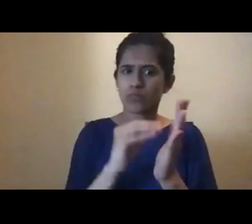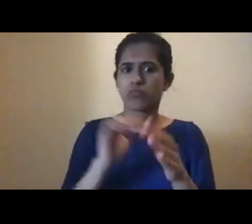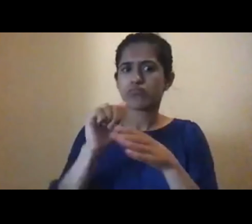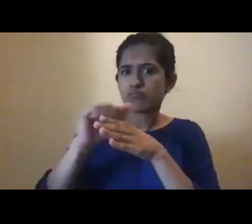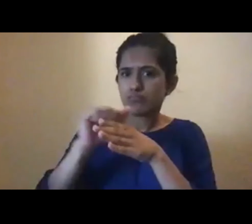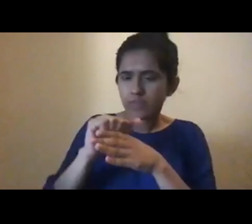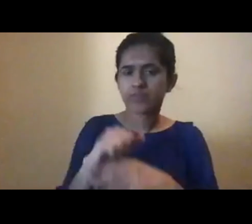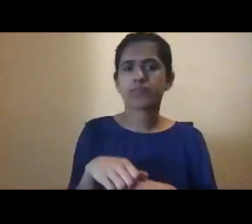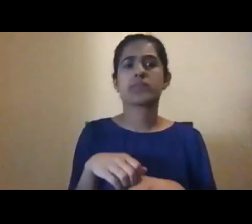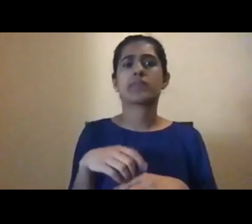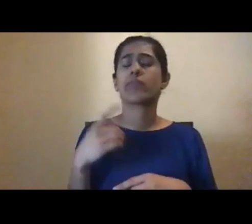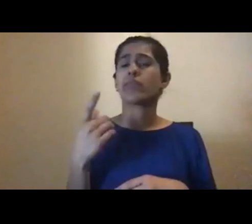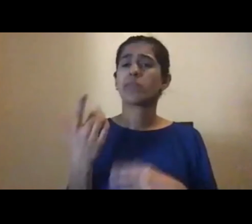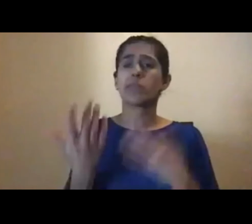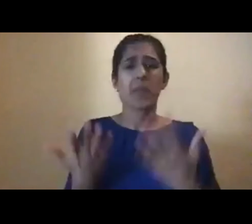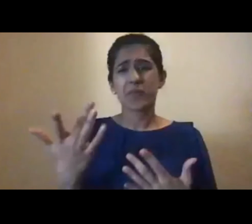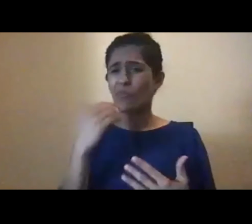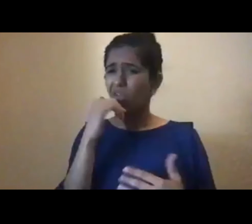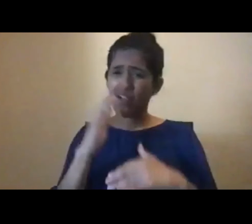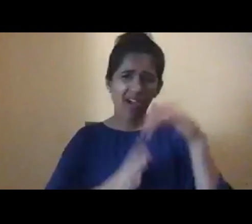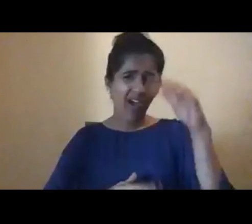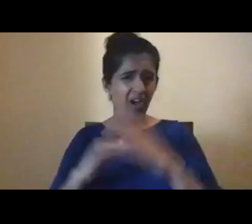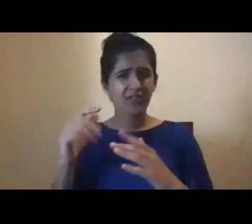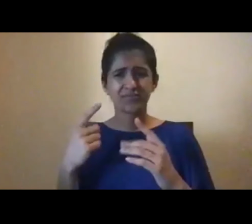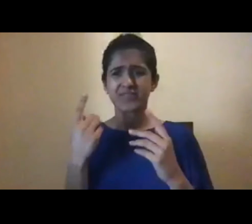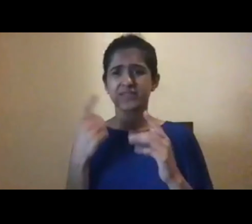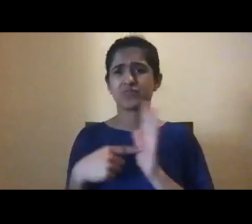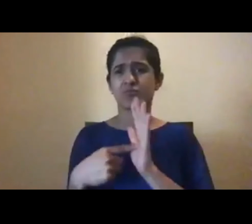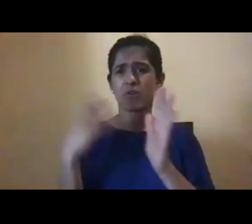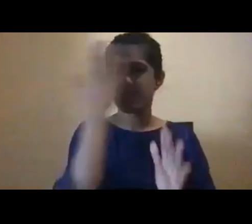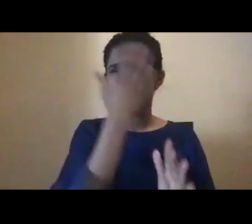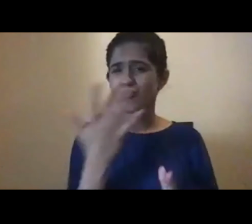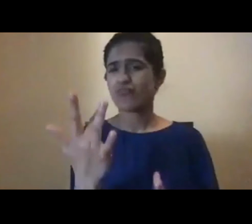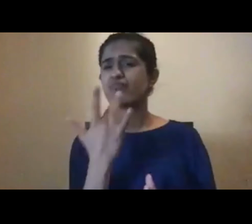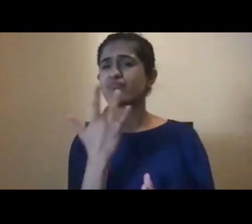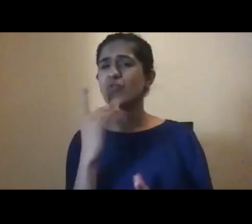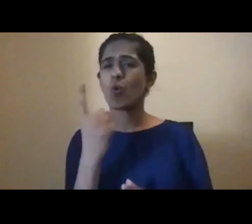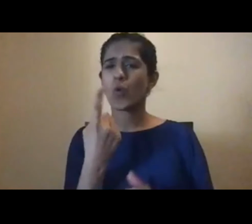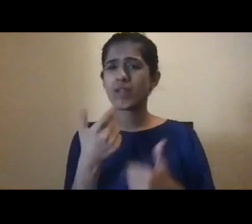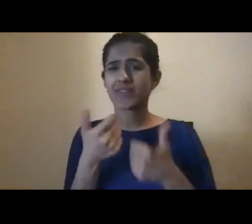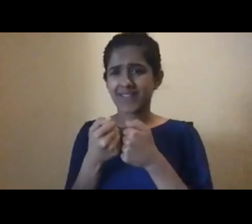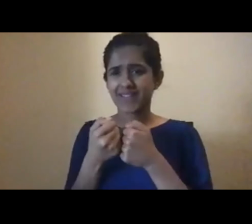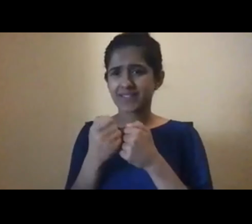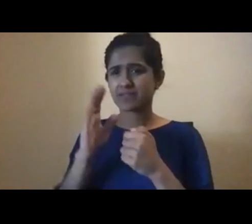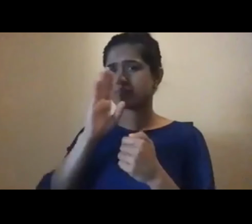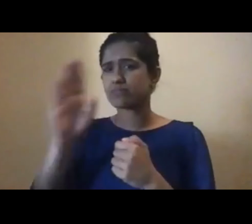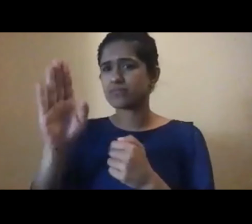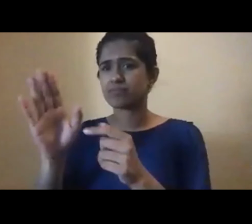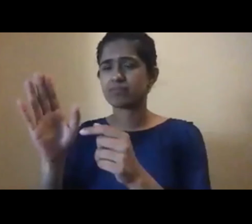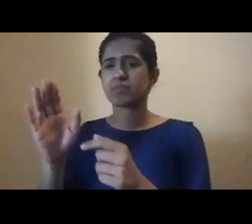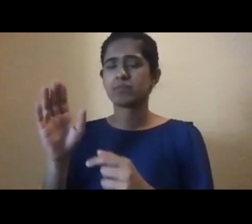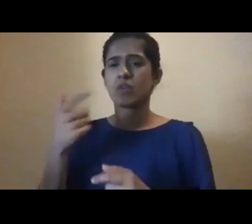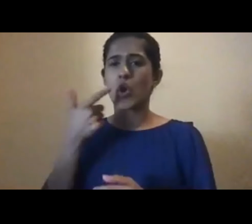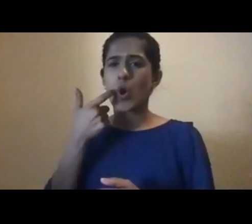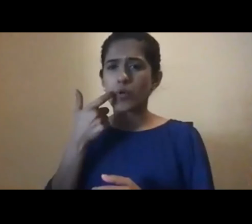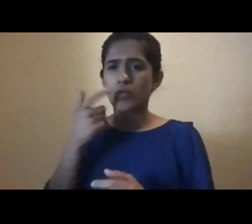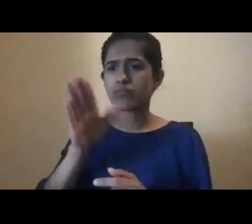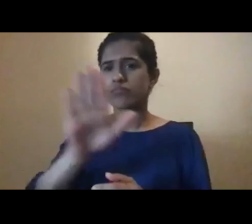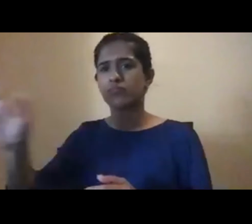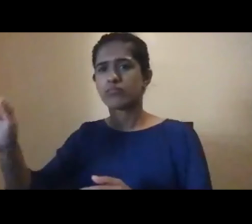app for VRS so that you can use one if the other one fails. But, you know, become familiar with it, use it.